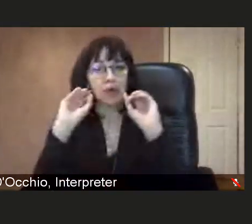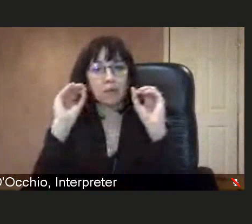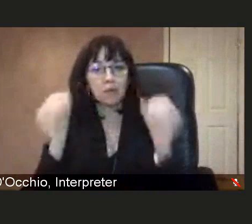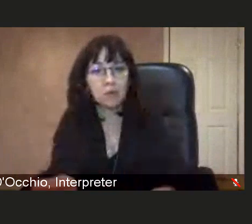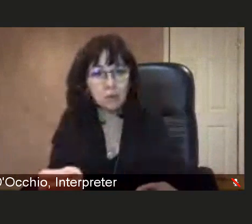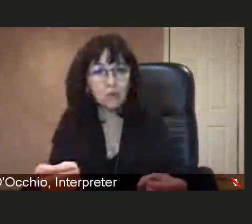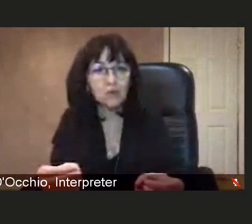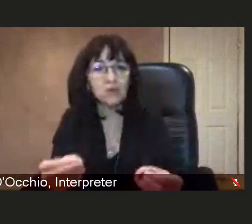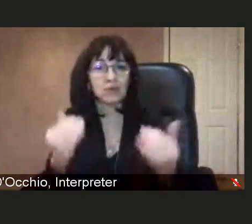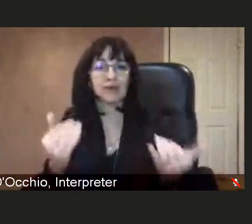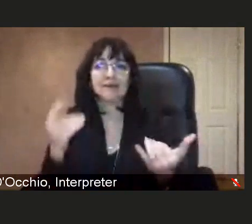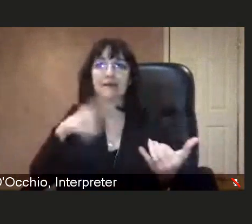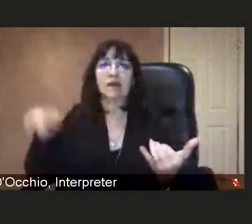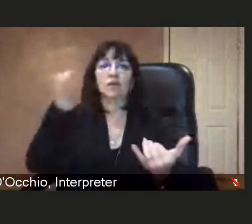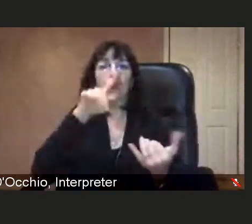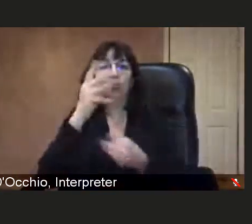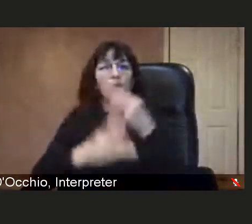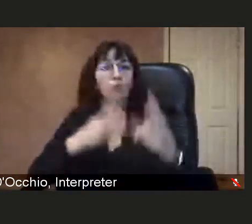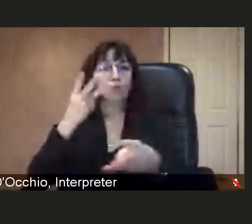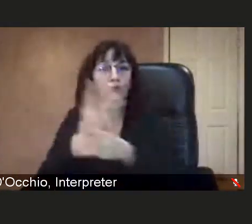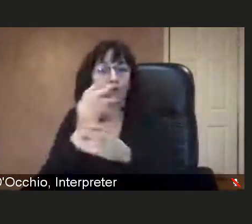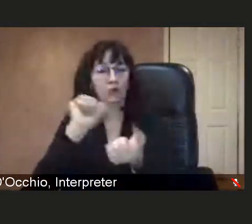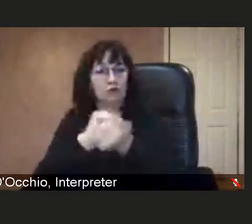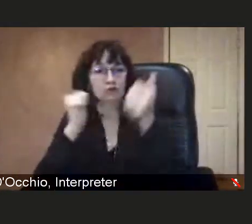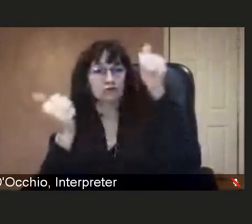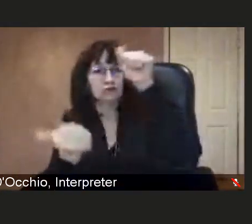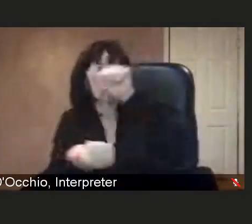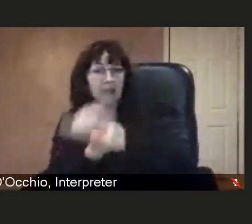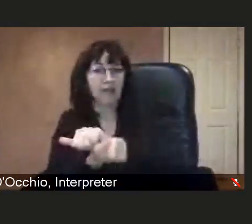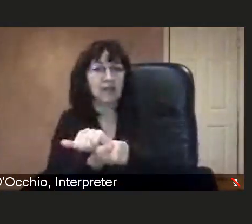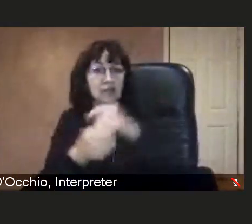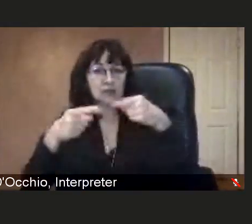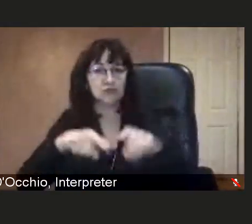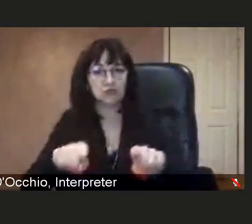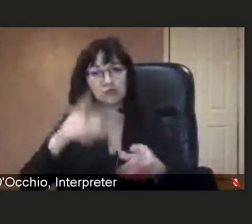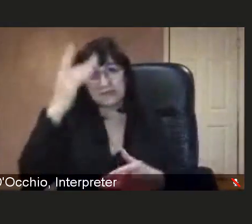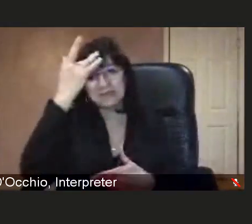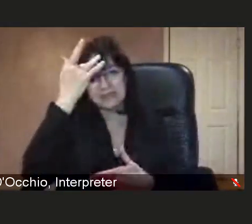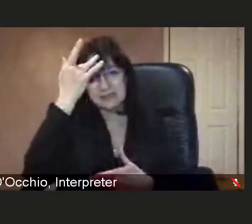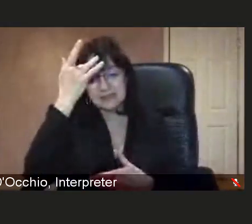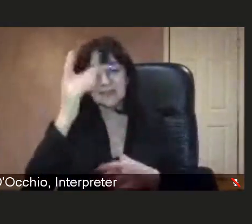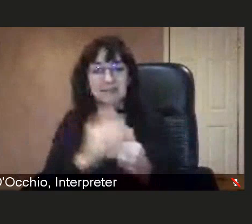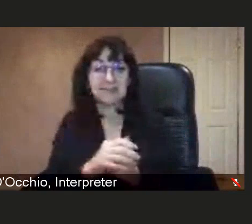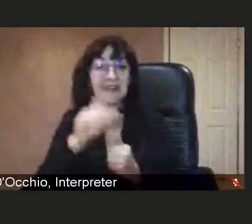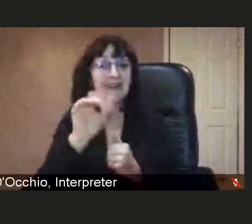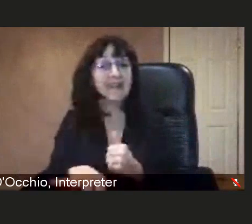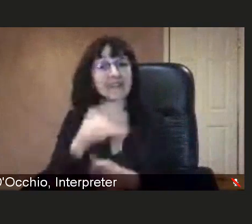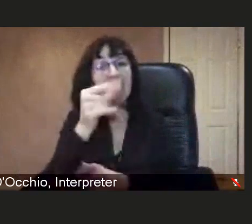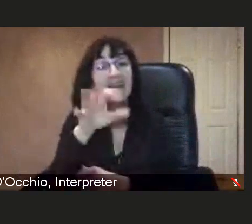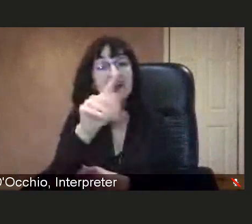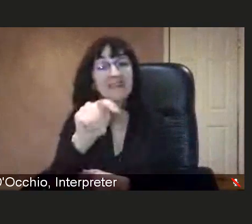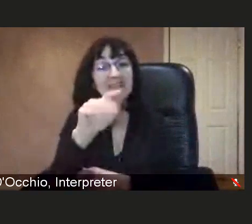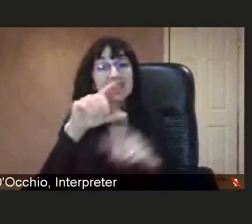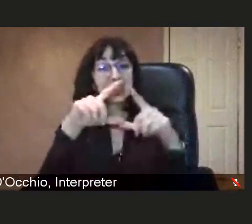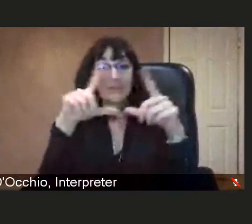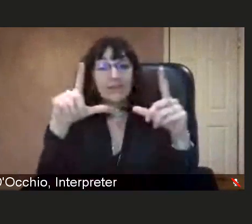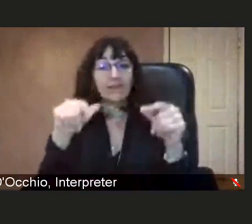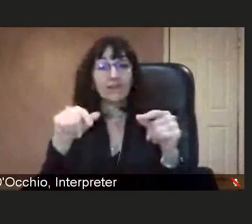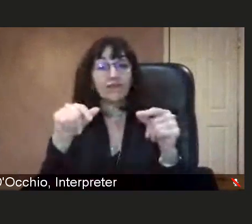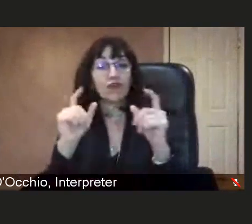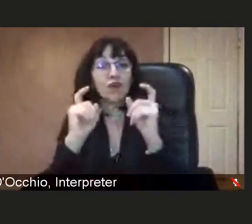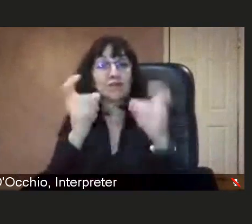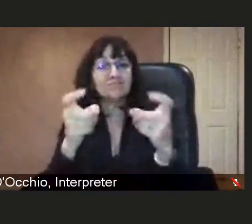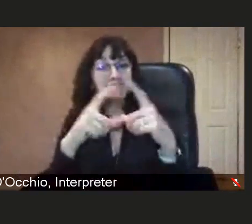pandemic. And so when we talk about the gift cards, it is not just for the nurses and doctors, who of course are very important in the